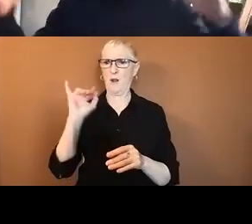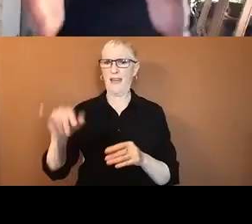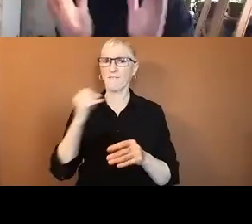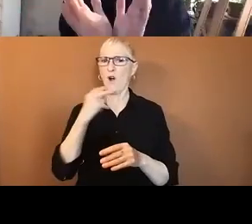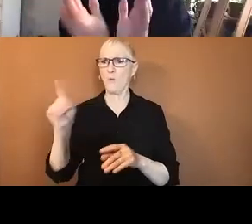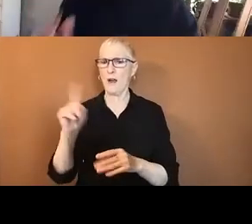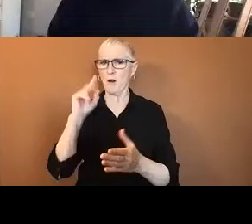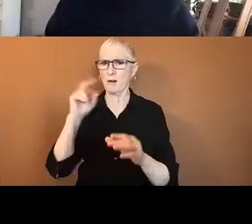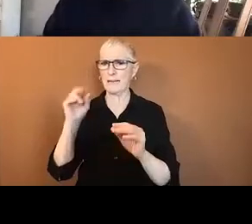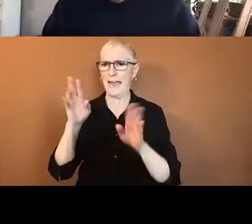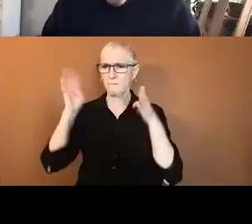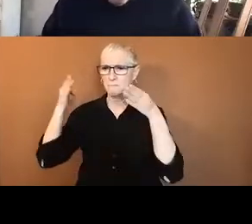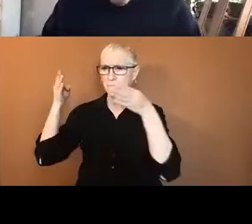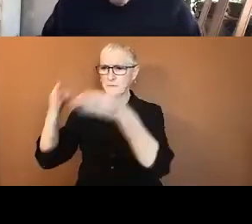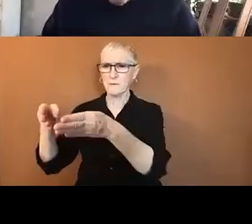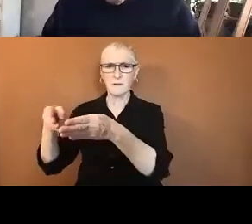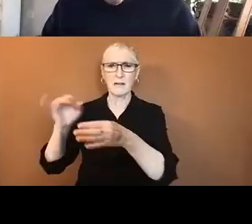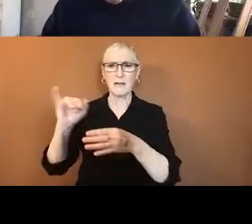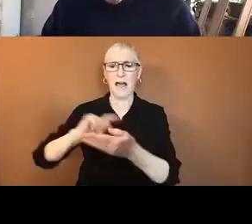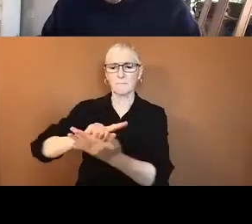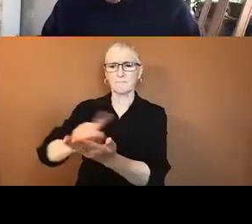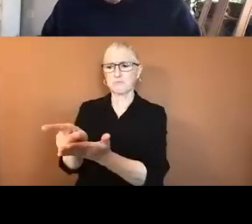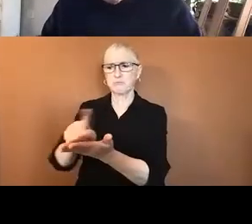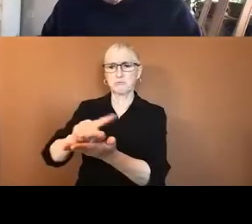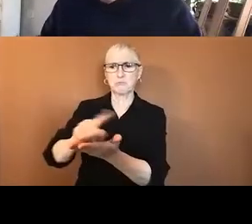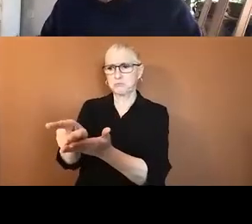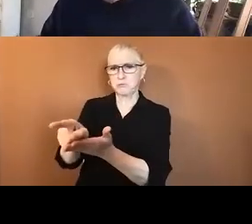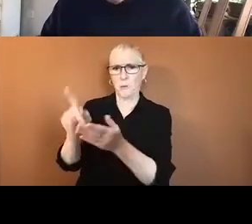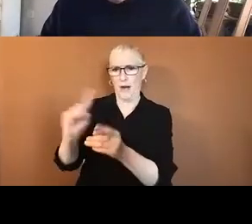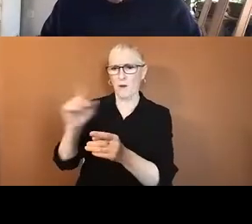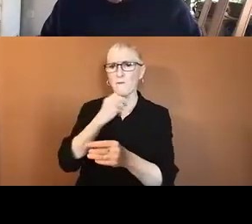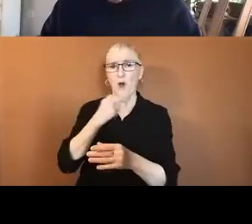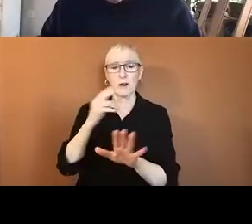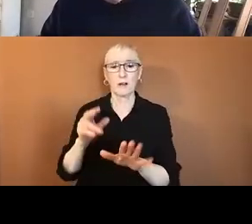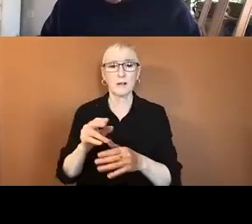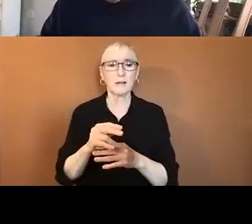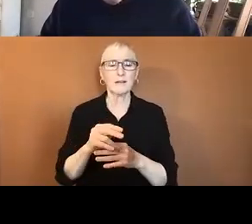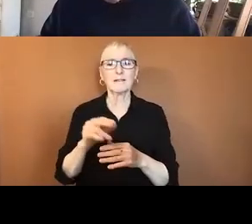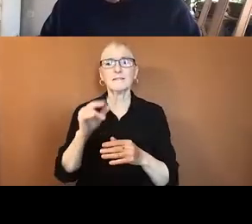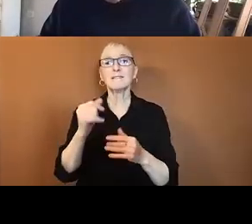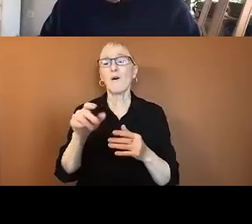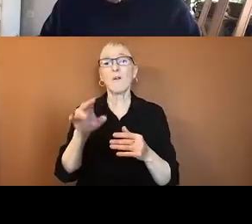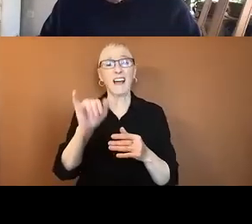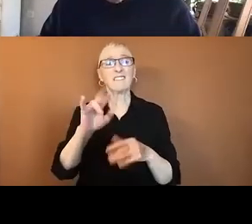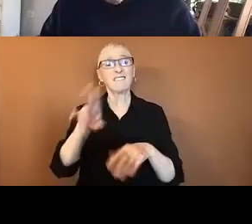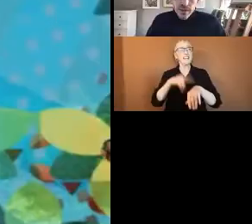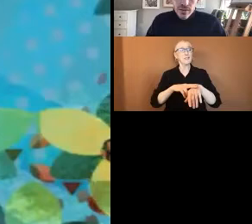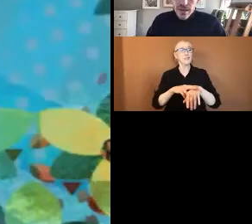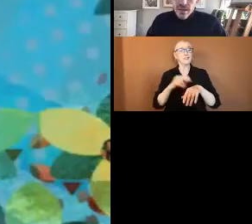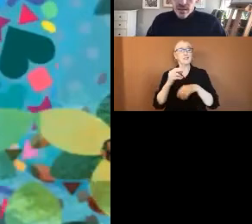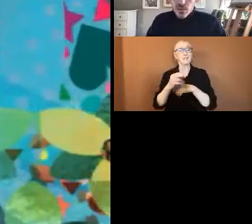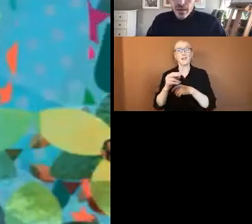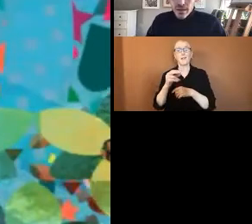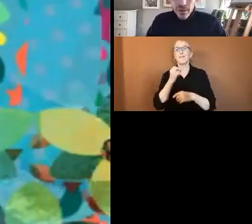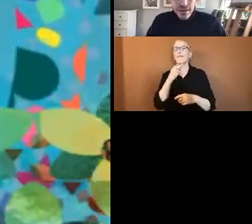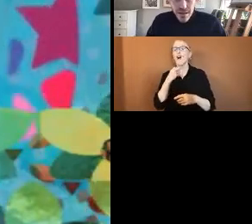by honing down kind of like a compass arrow of where it is. So it's the choice of nature on the frog player's